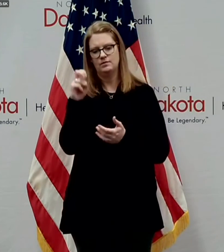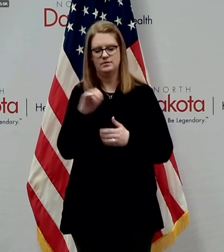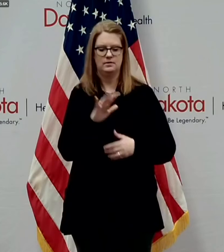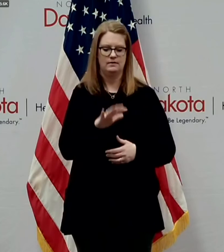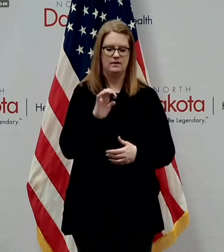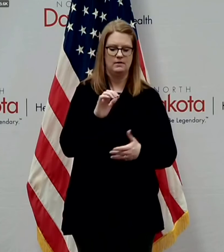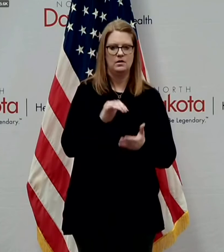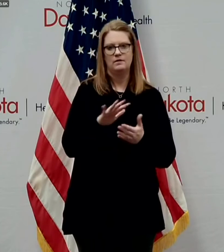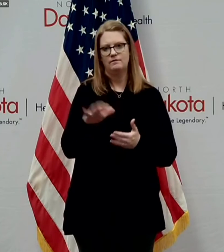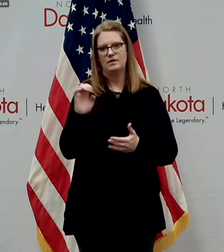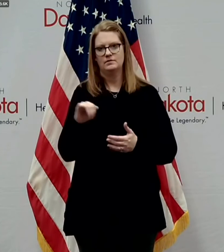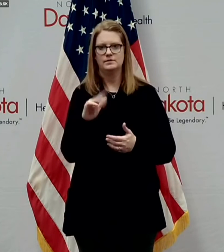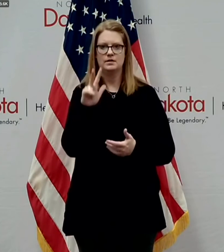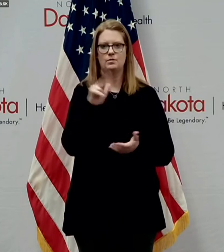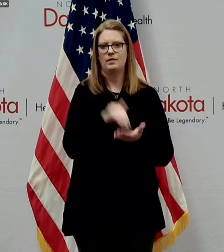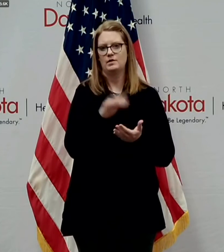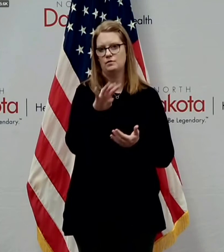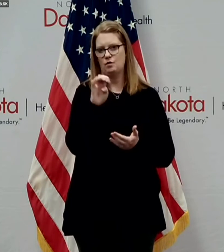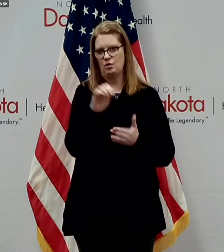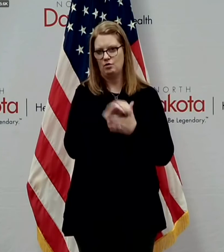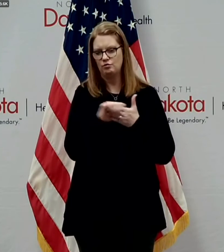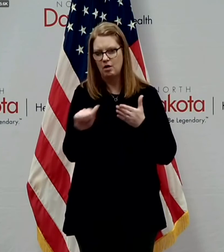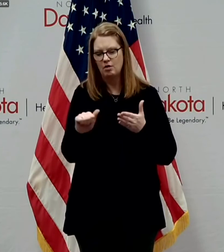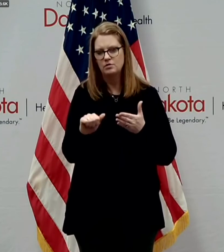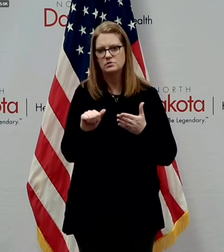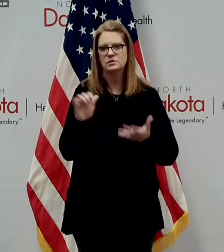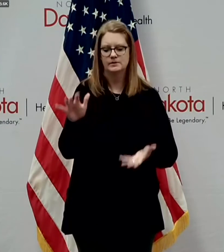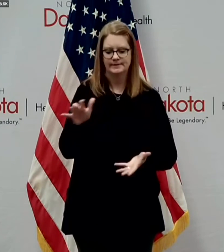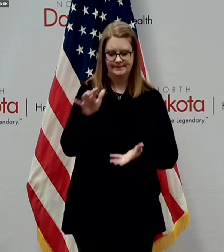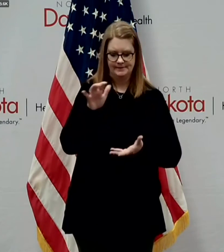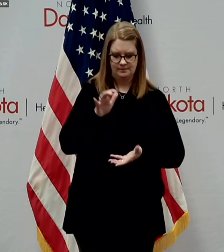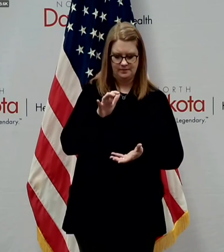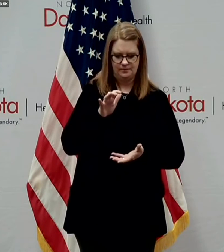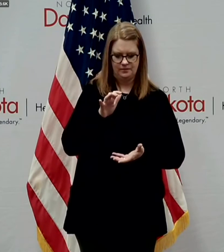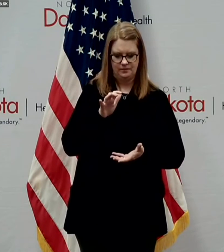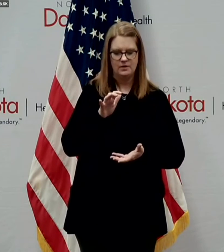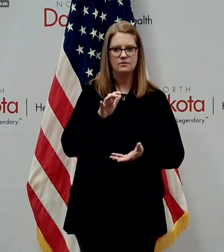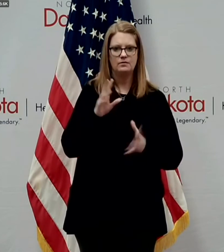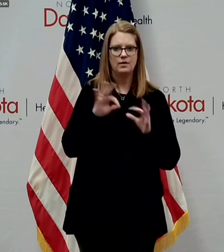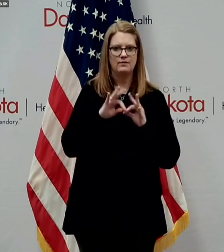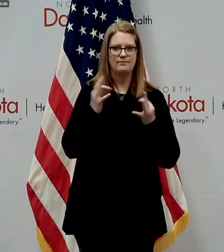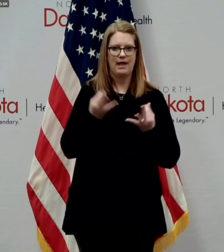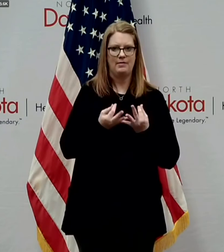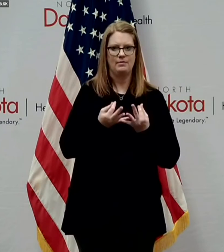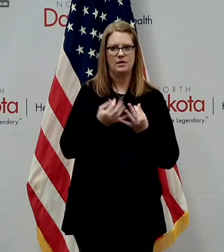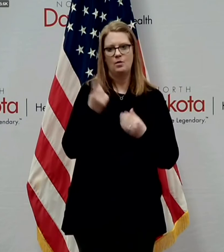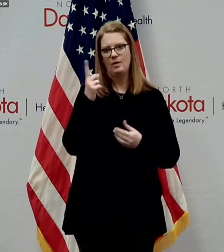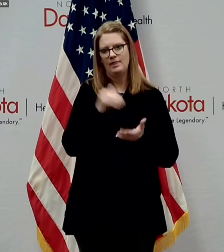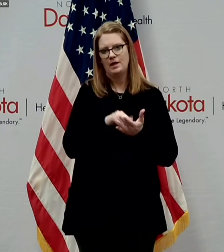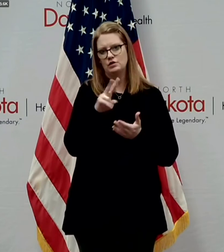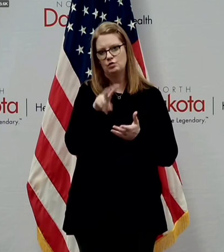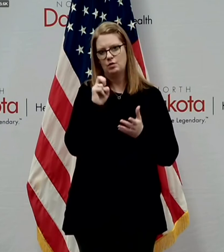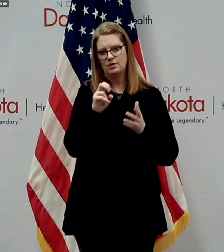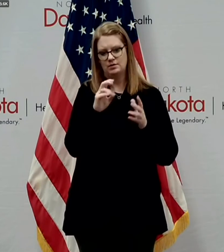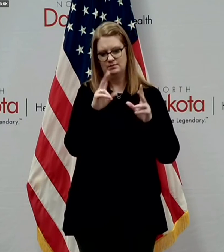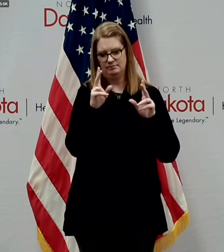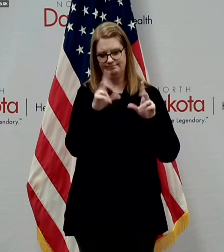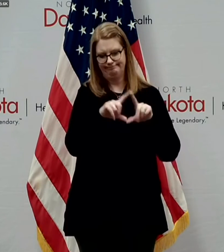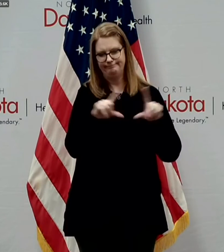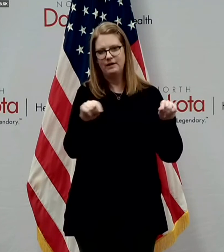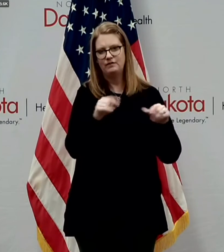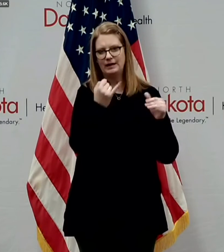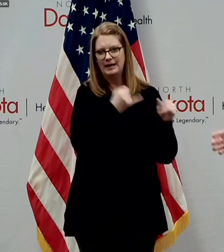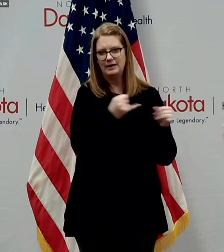talking $3,400. So you've got that coming in for a family, or the $1,200 for an individual. That